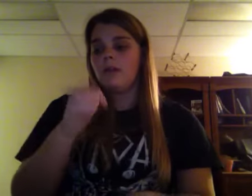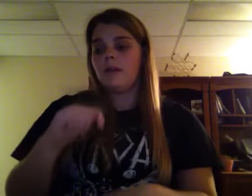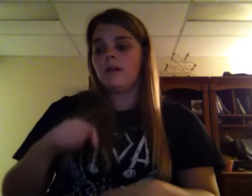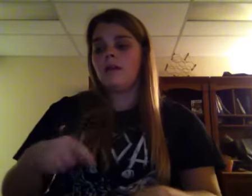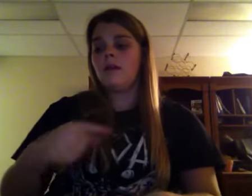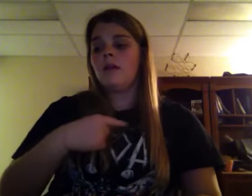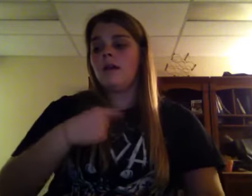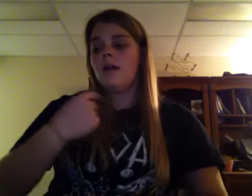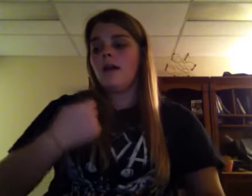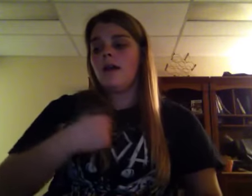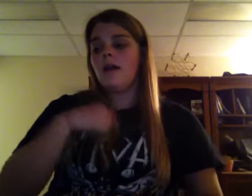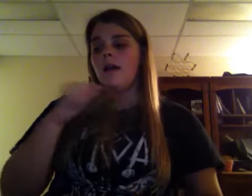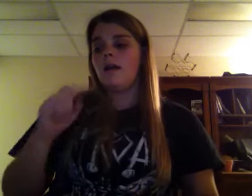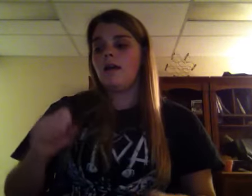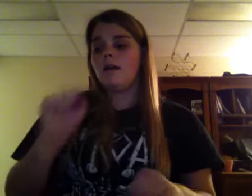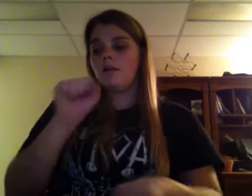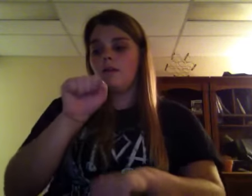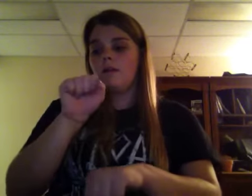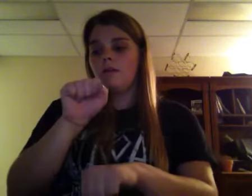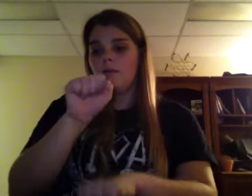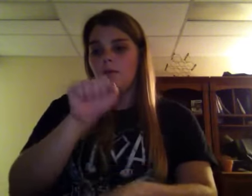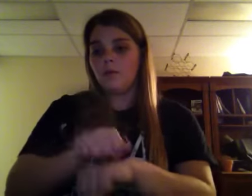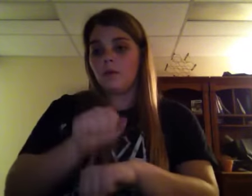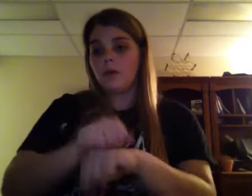Tuesday, I work